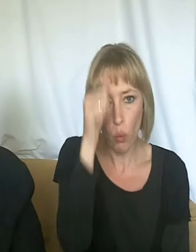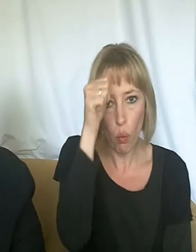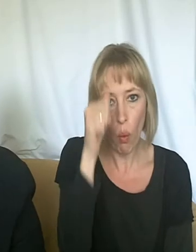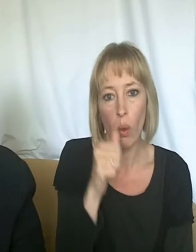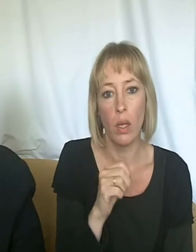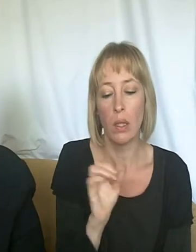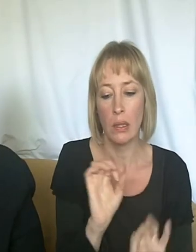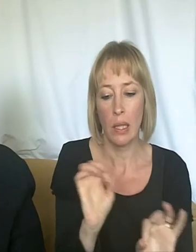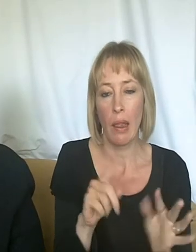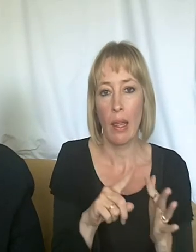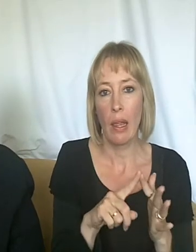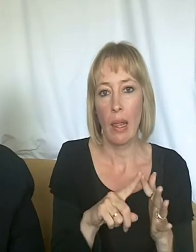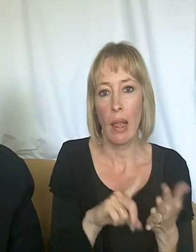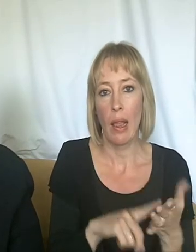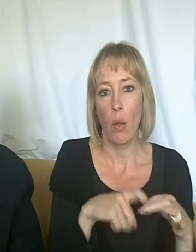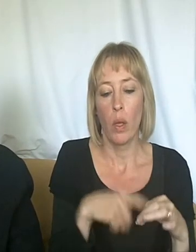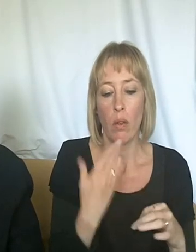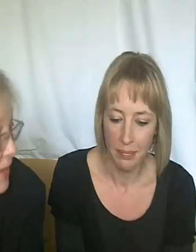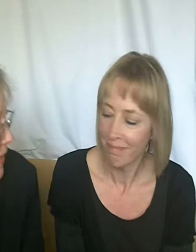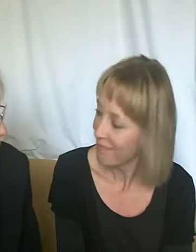you haven't got e-liquid on